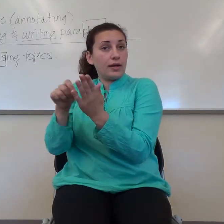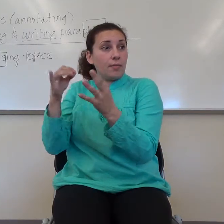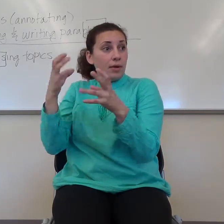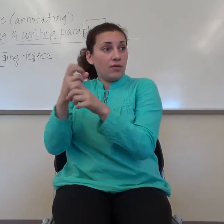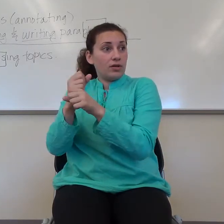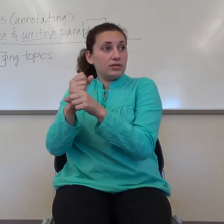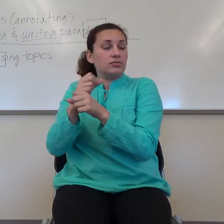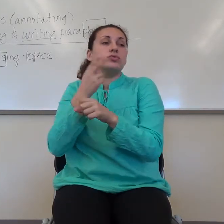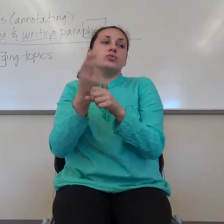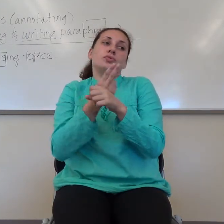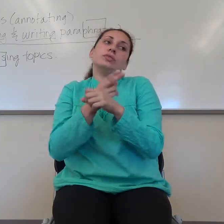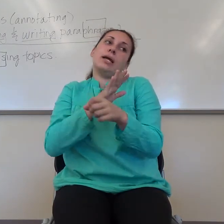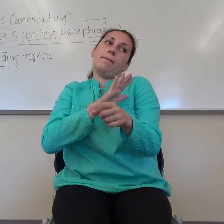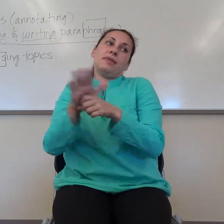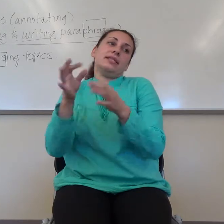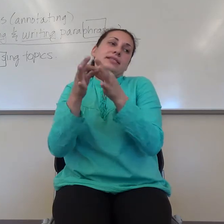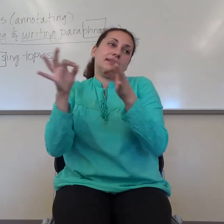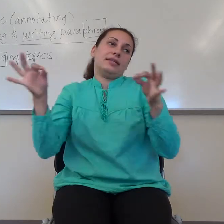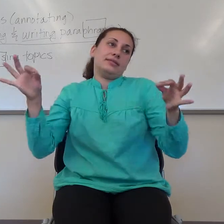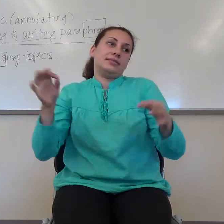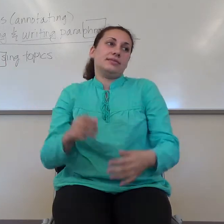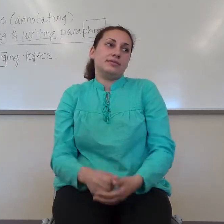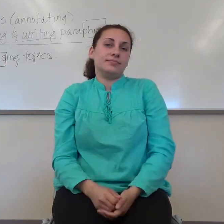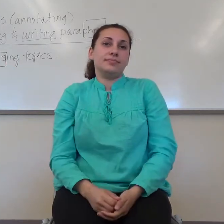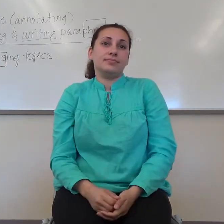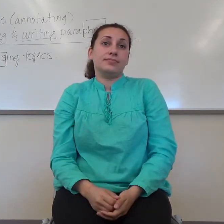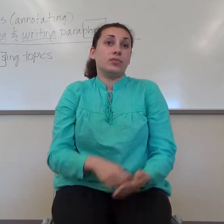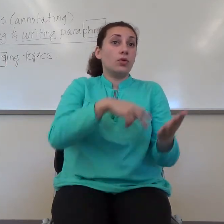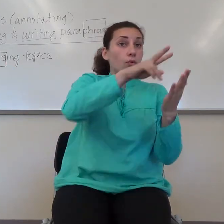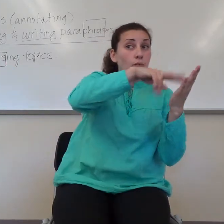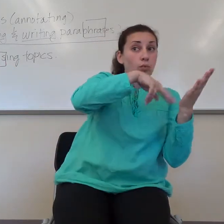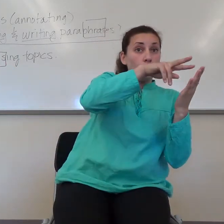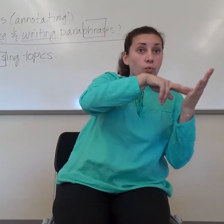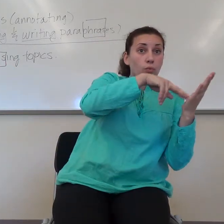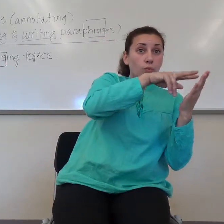sentence. That's the difference between those. The reading paraphrases are